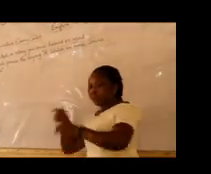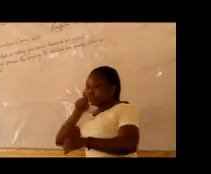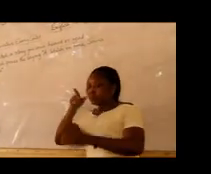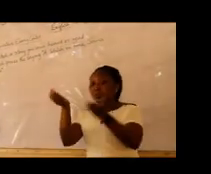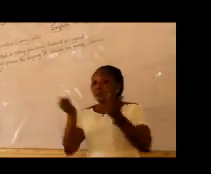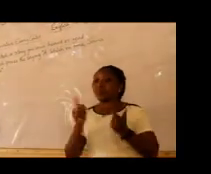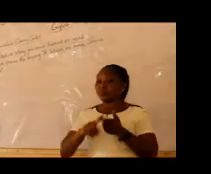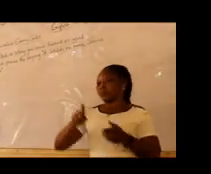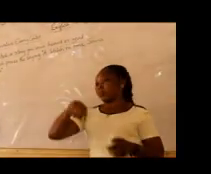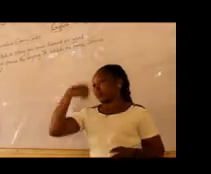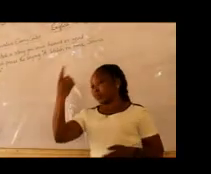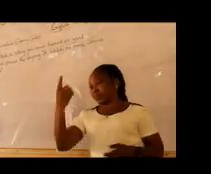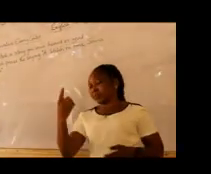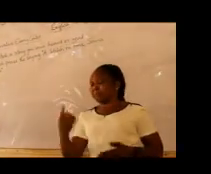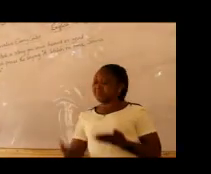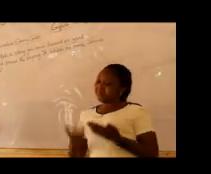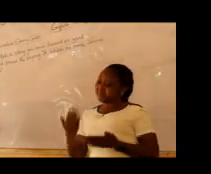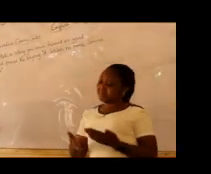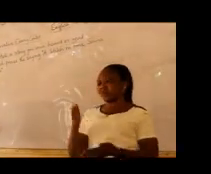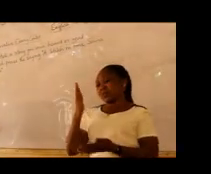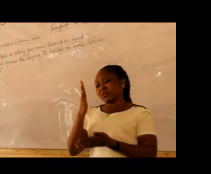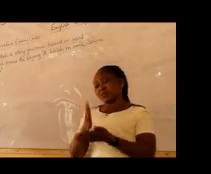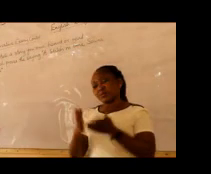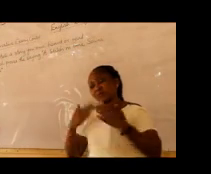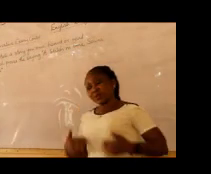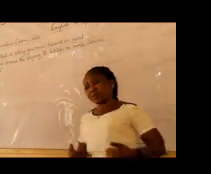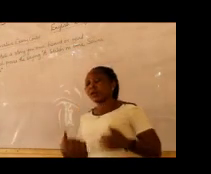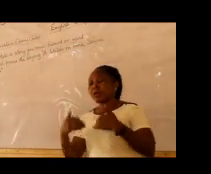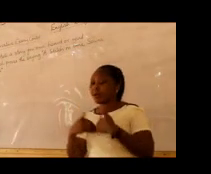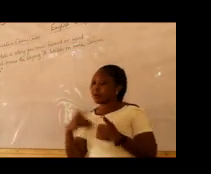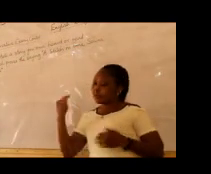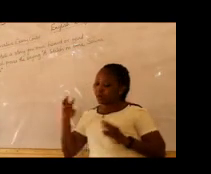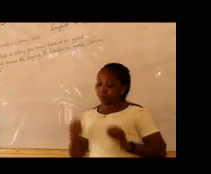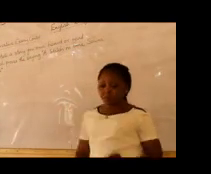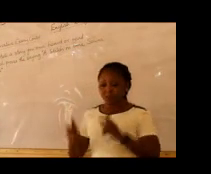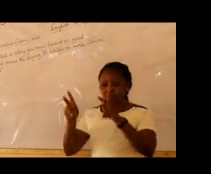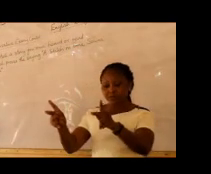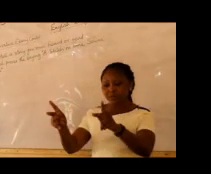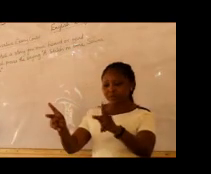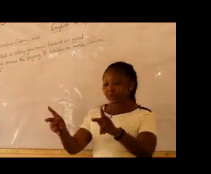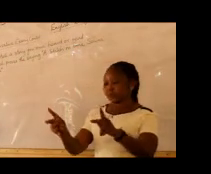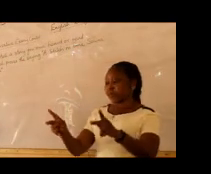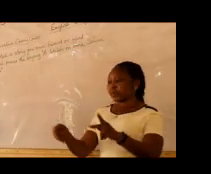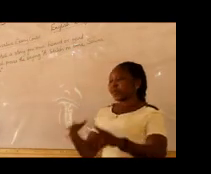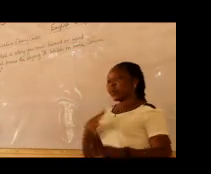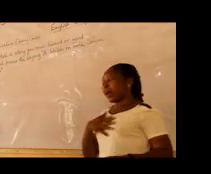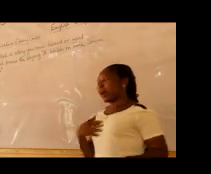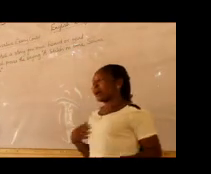Maybe somebody has an opportunity and he didn't